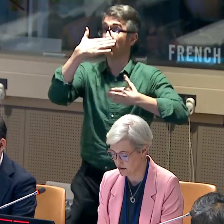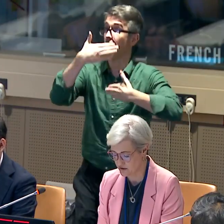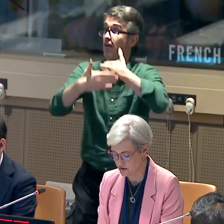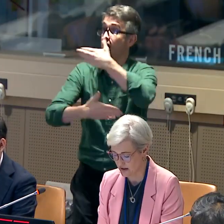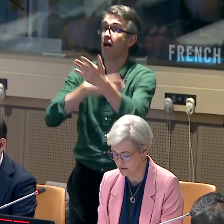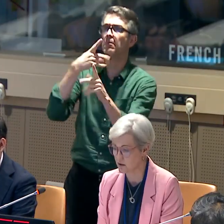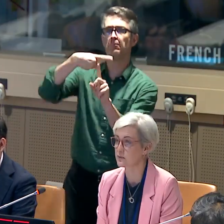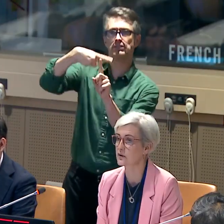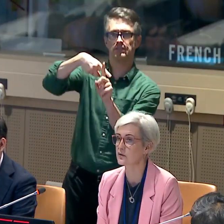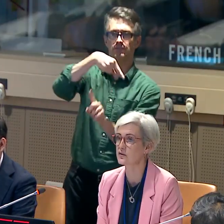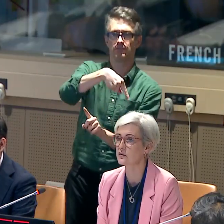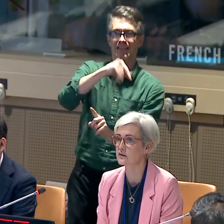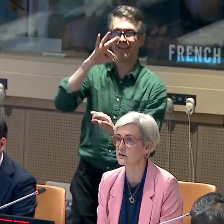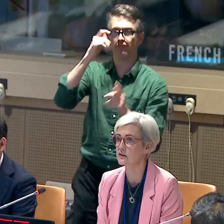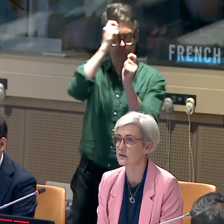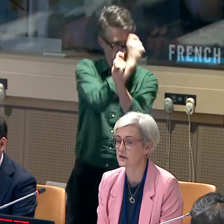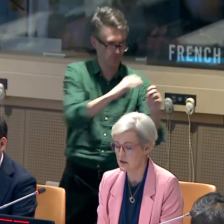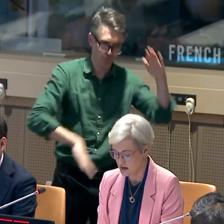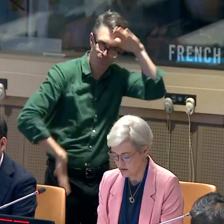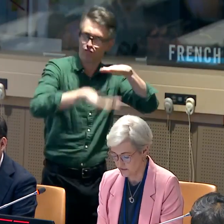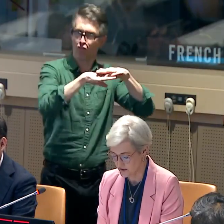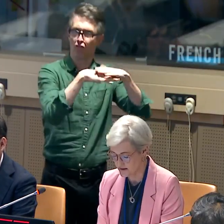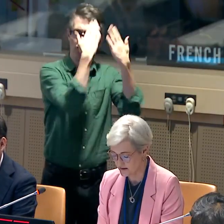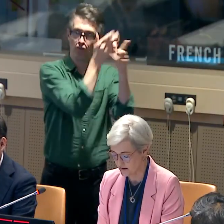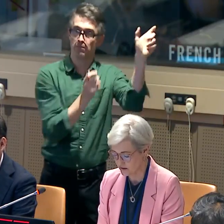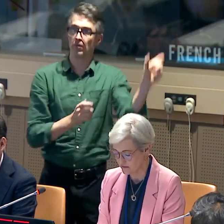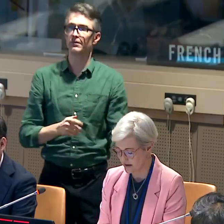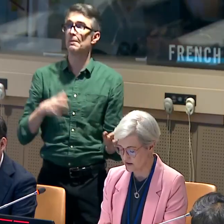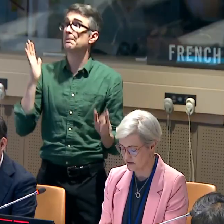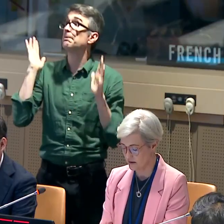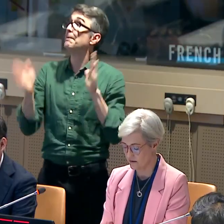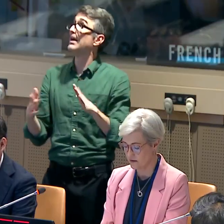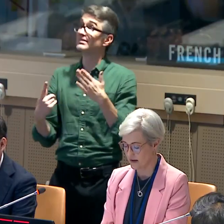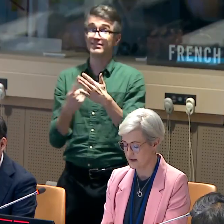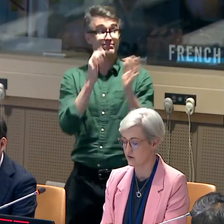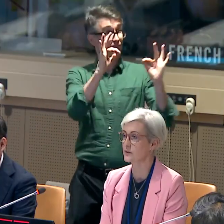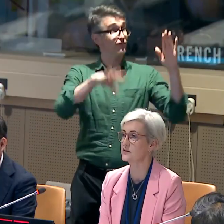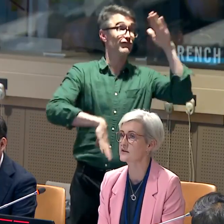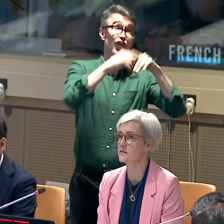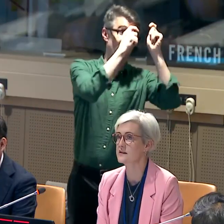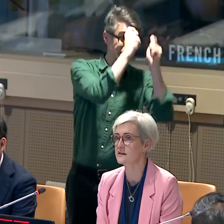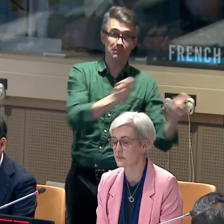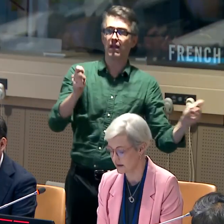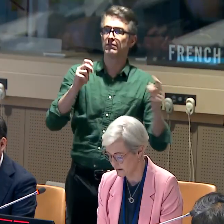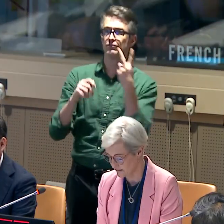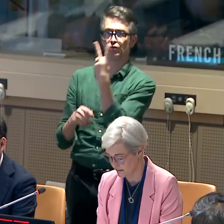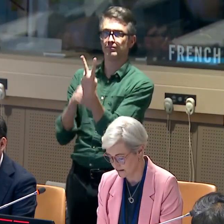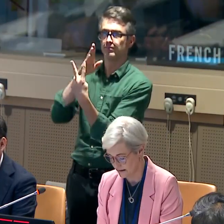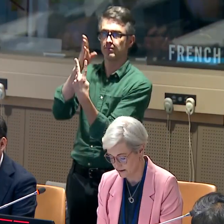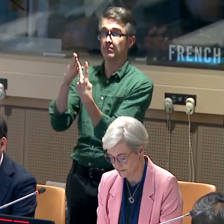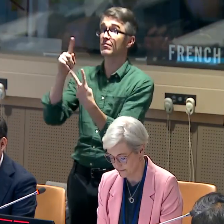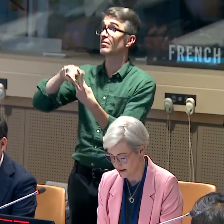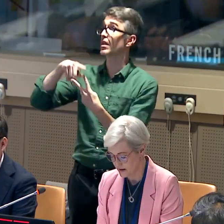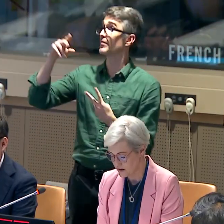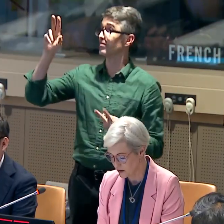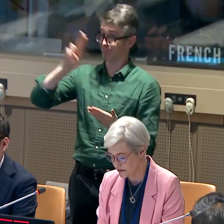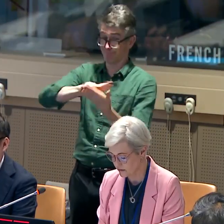2 points should shape our approach. First, the Convention on the Rights of Persons with Disabilities is